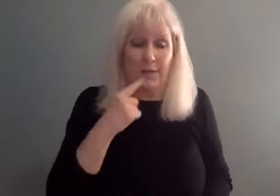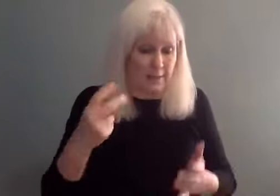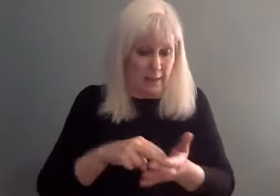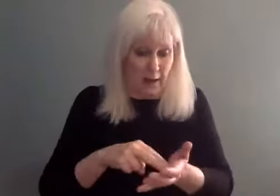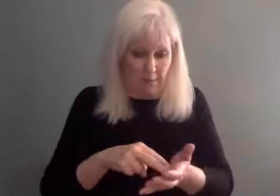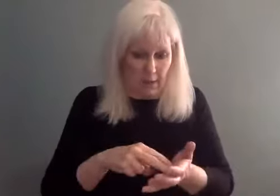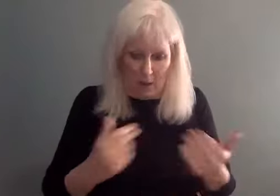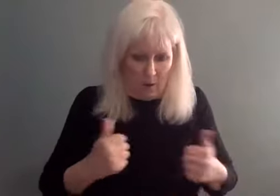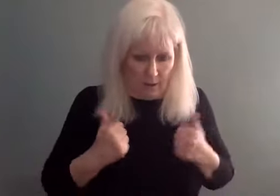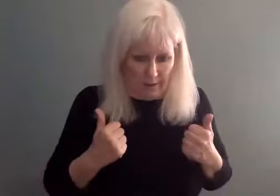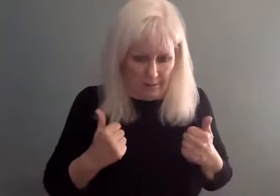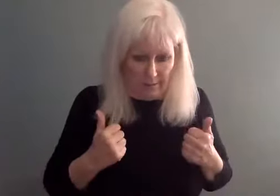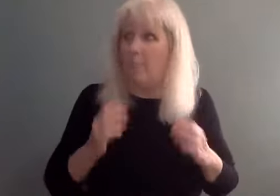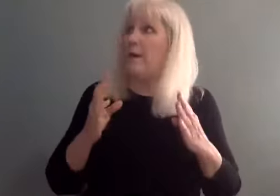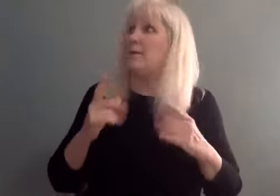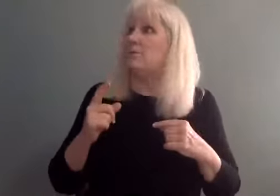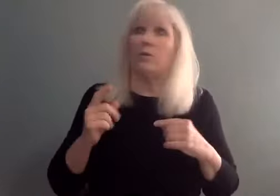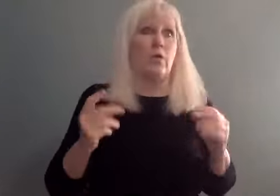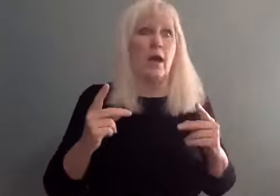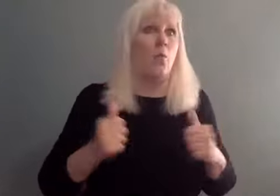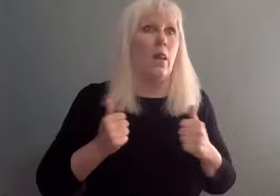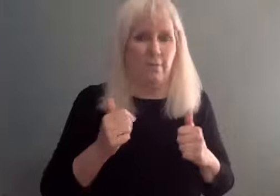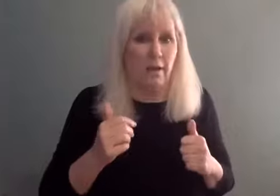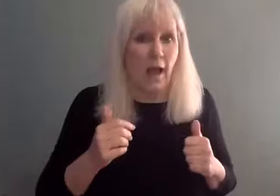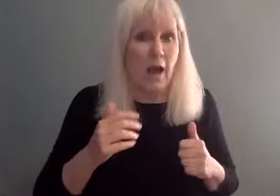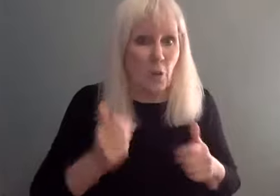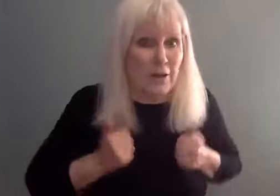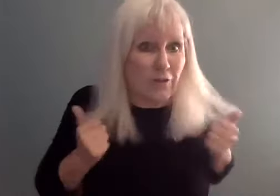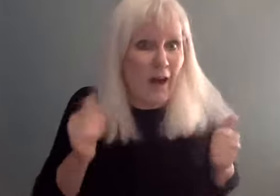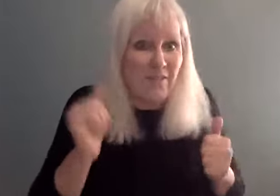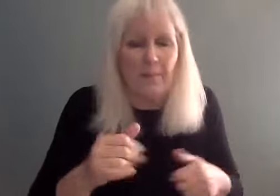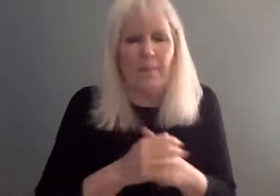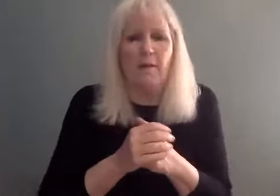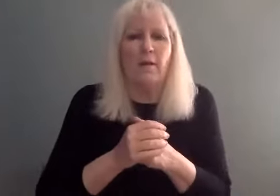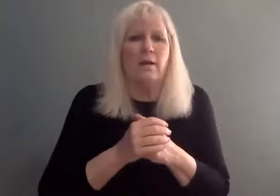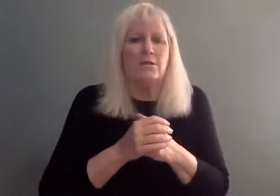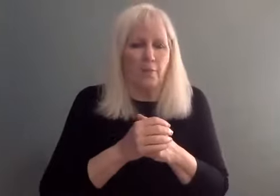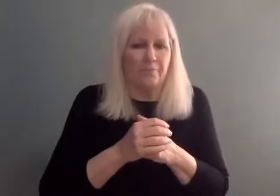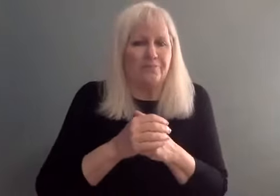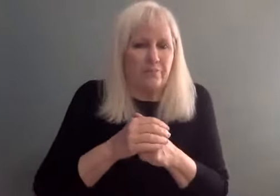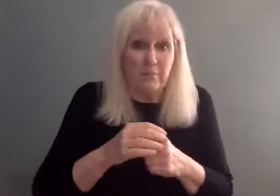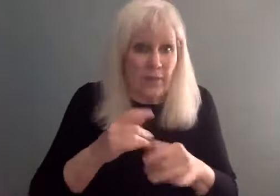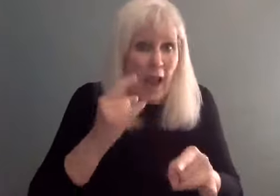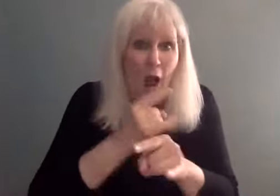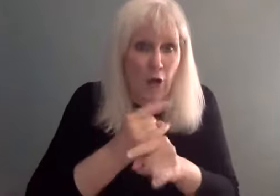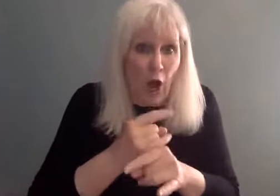guess I paid attention. So I'm drinking booze through a place where the tooth had been kicked out through the wires. And that's